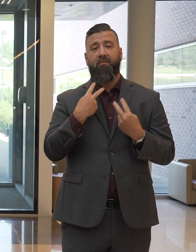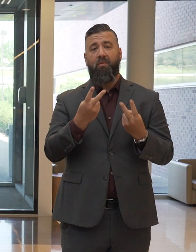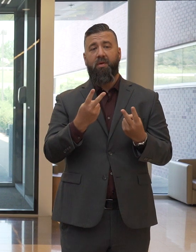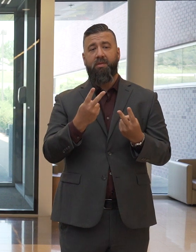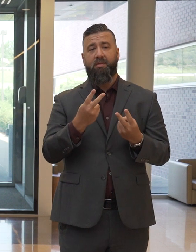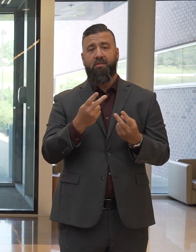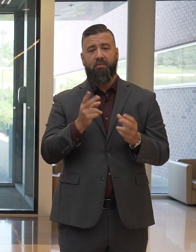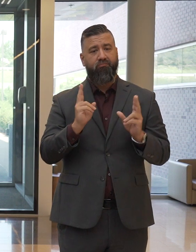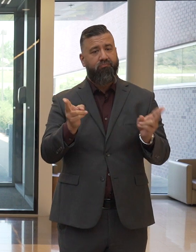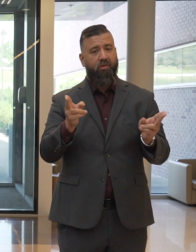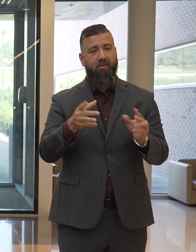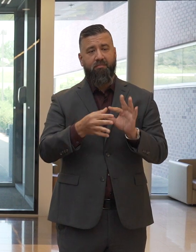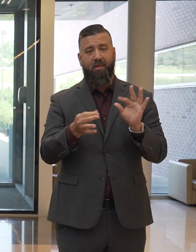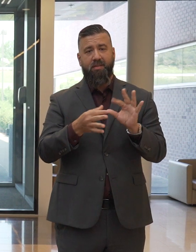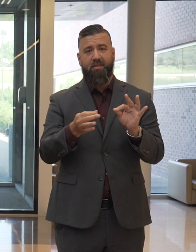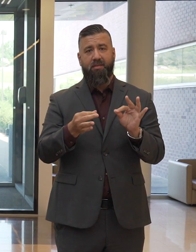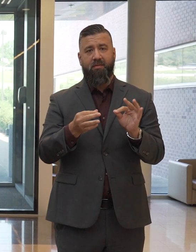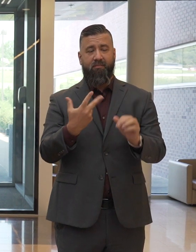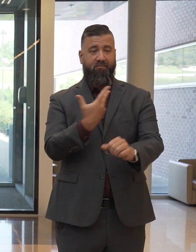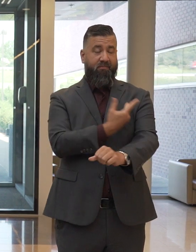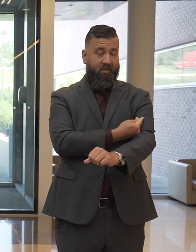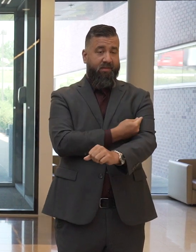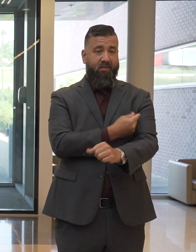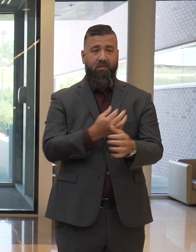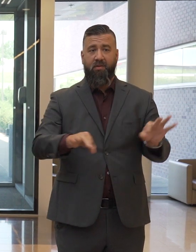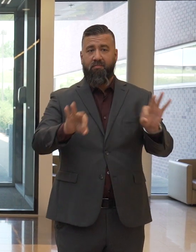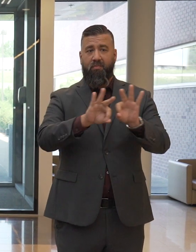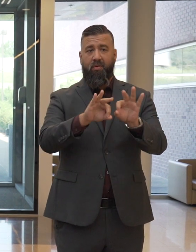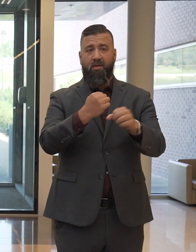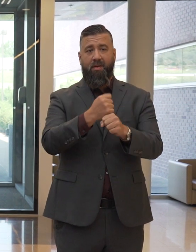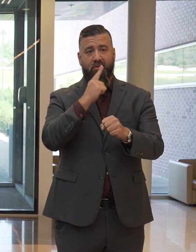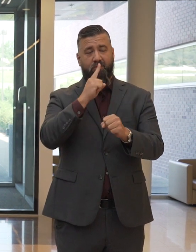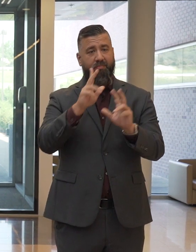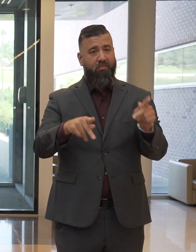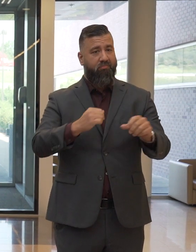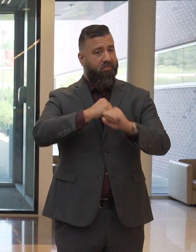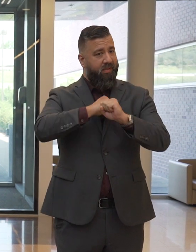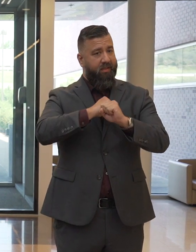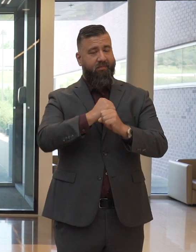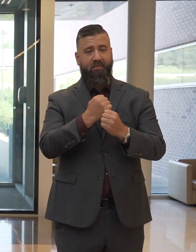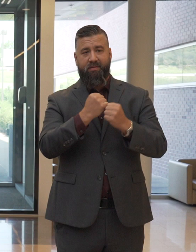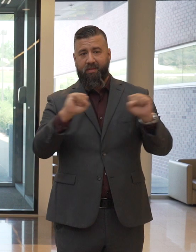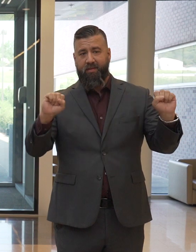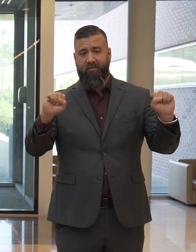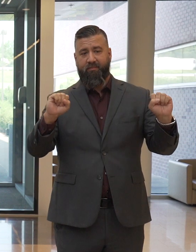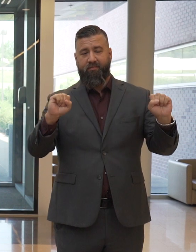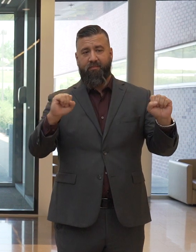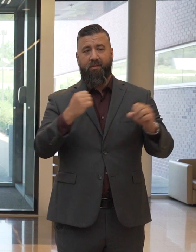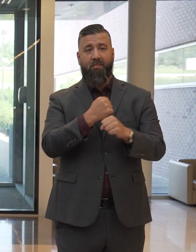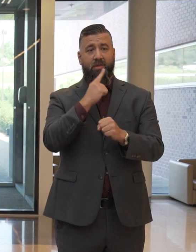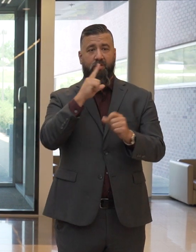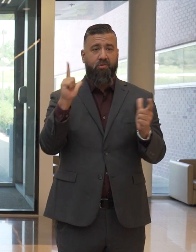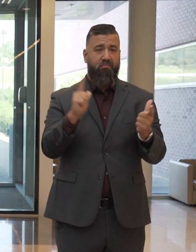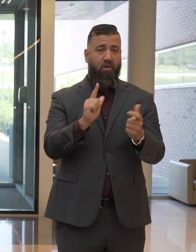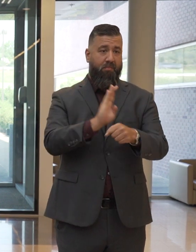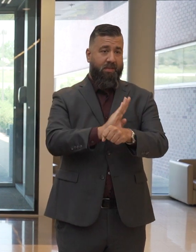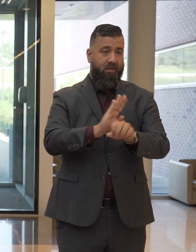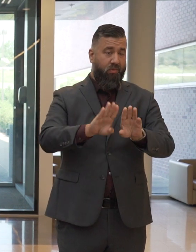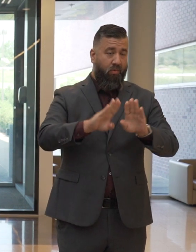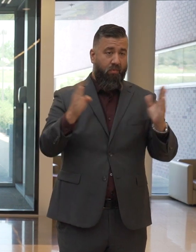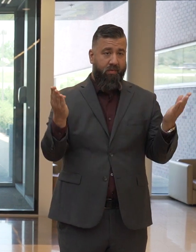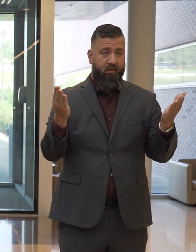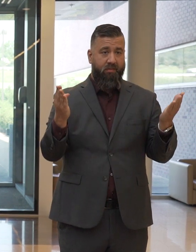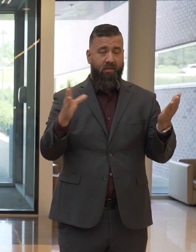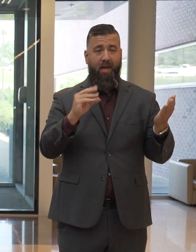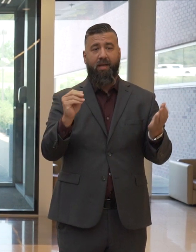the urgent message of getting a vaccine to keep people safe, to keep our small businesses open, and to get our